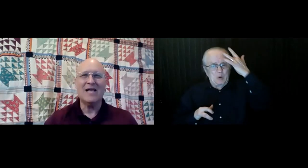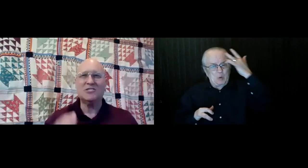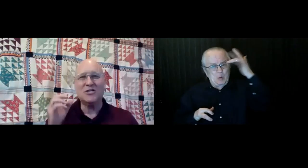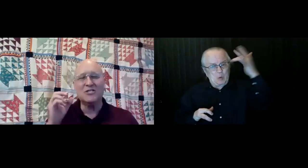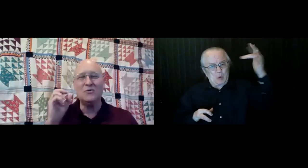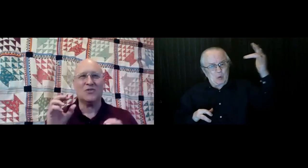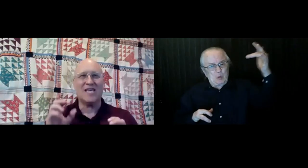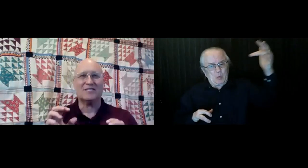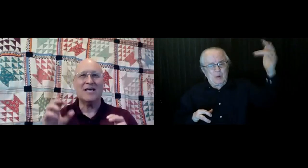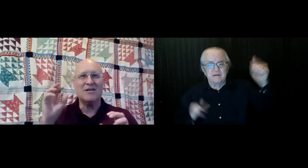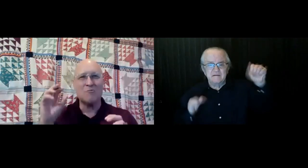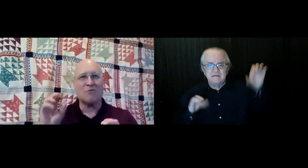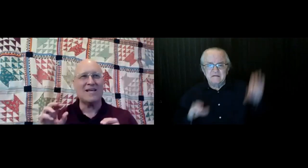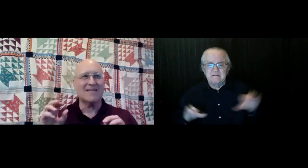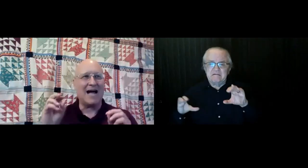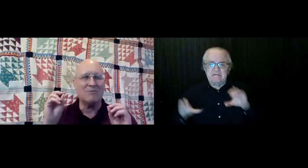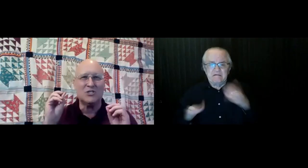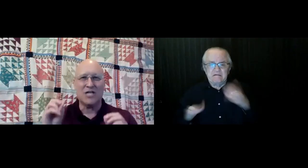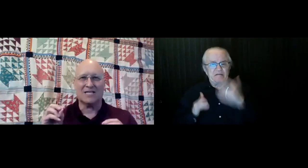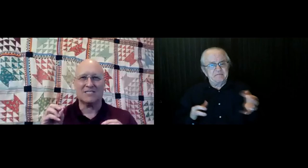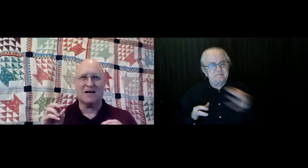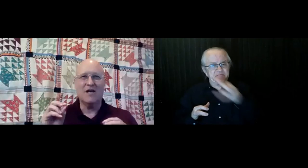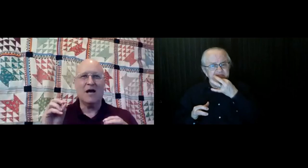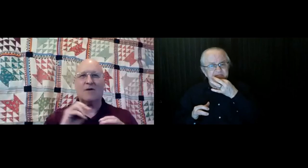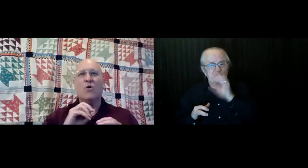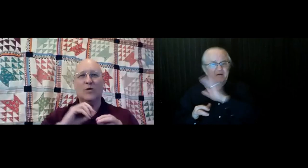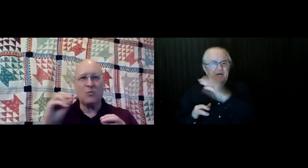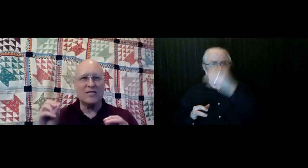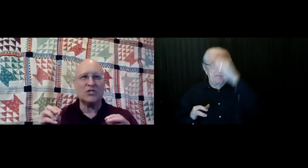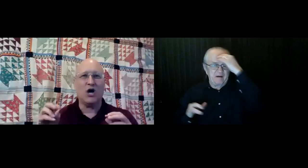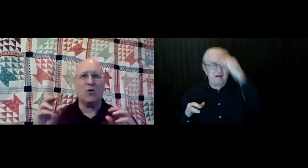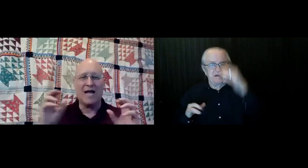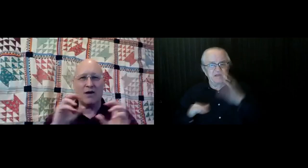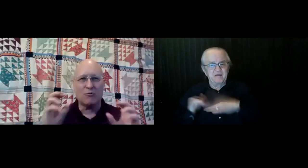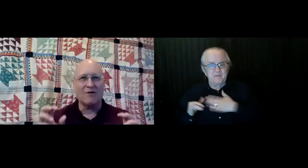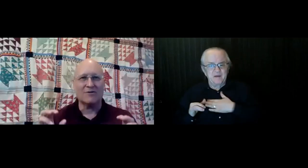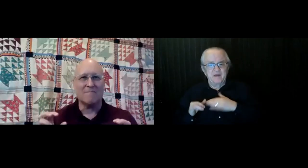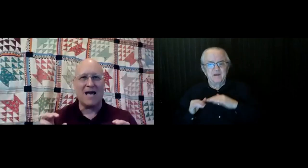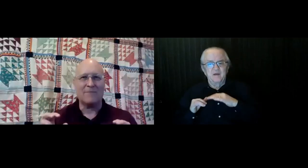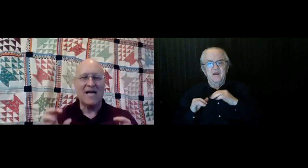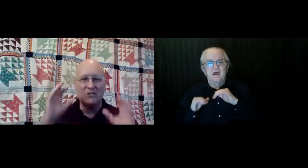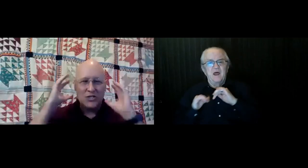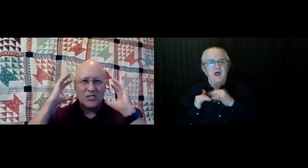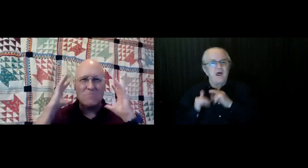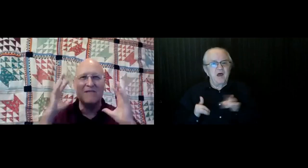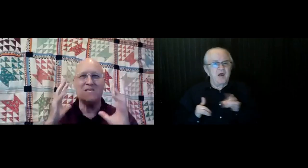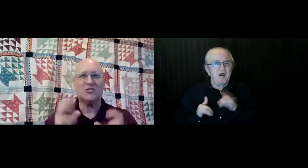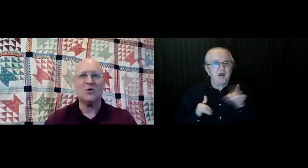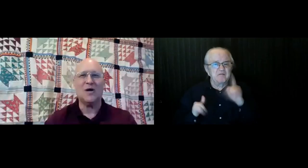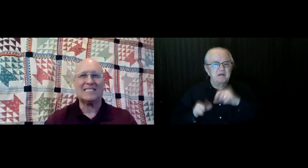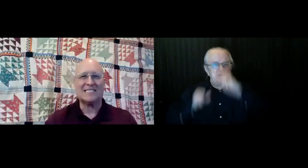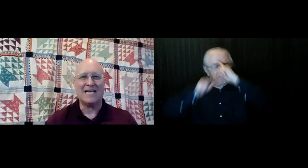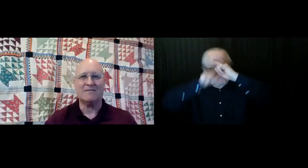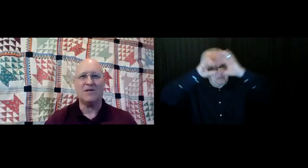smart, and she could do things in her brain that I was jealous of, about which ways to go and how to route in a map. And it just made me